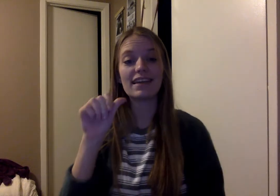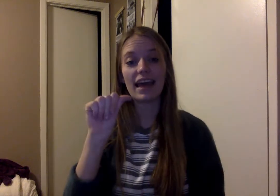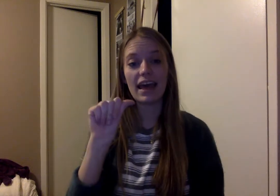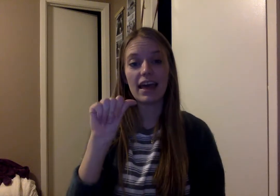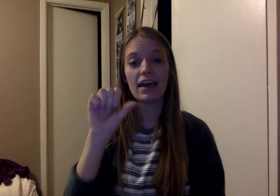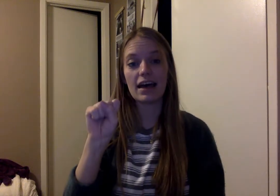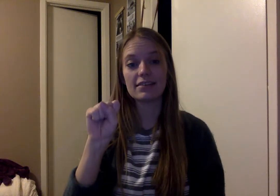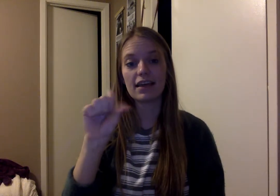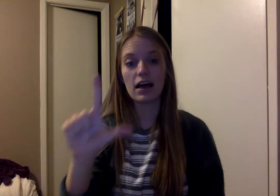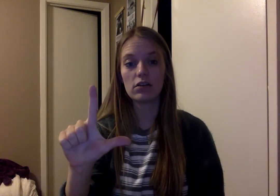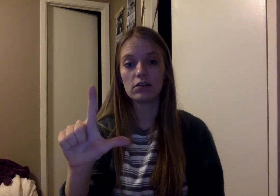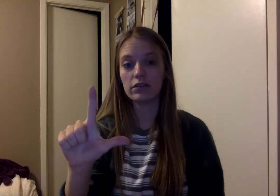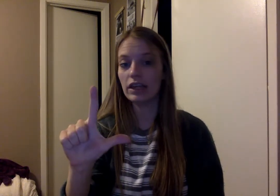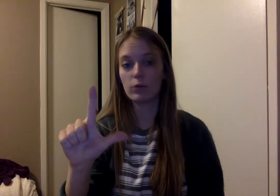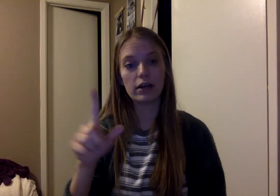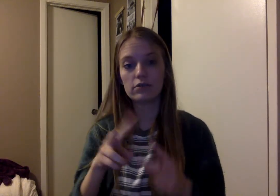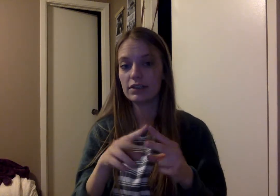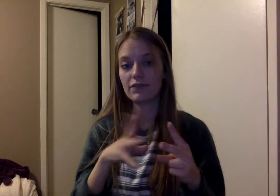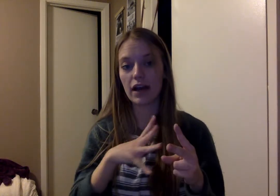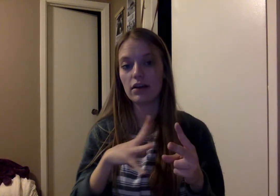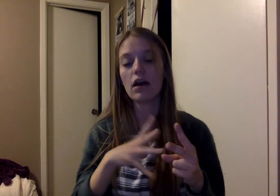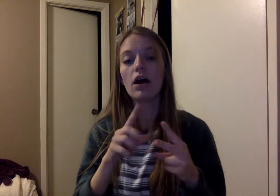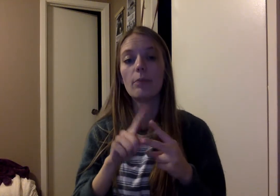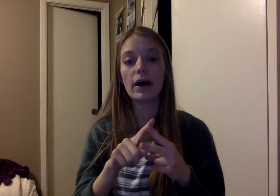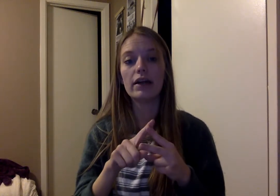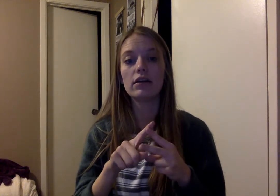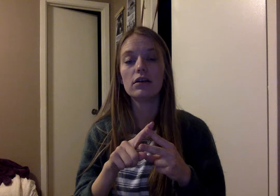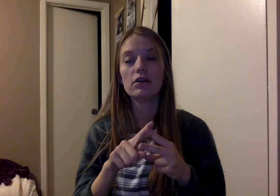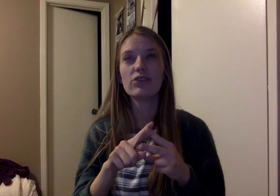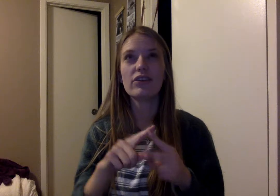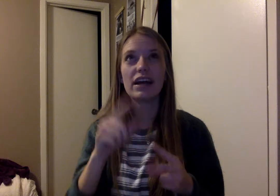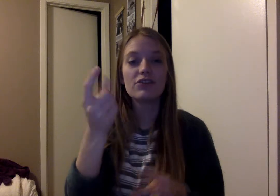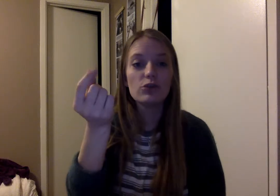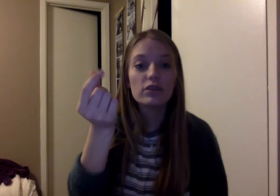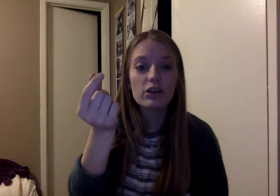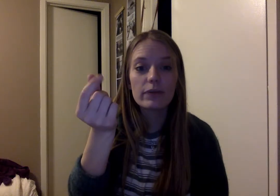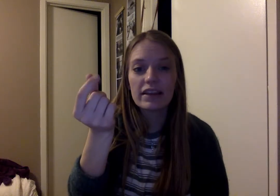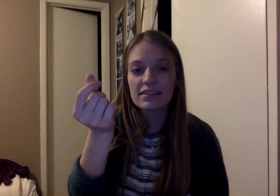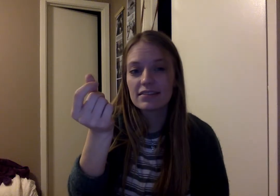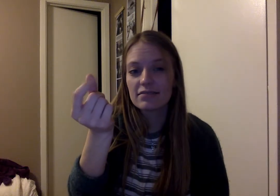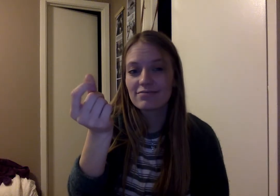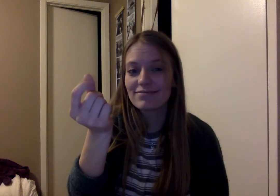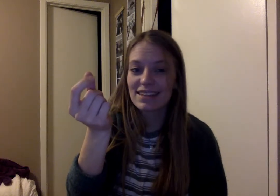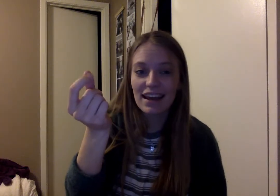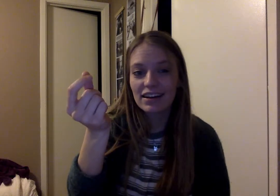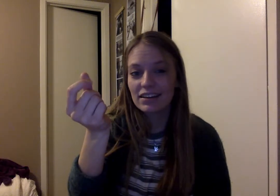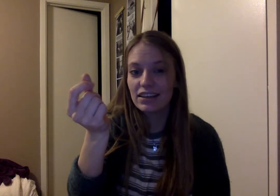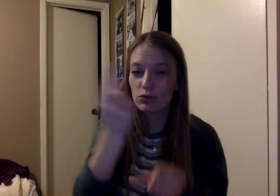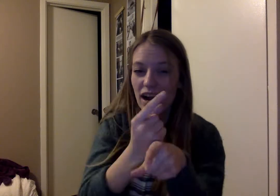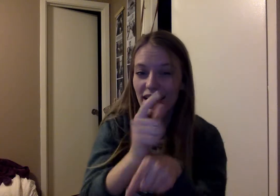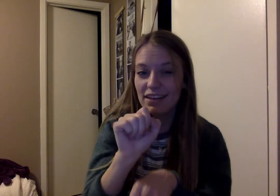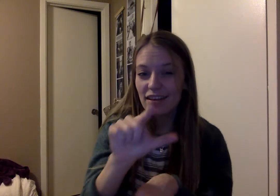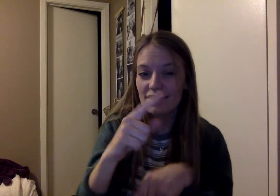say ASL. Either one is fine. But you don't even have to do a little bit. That's technically the right ASL sign,